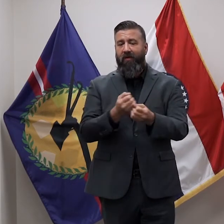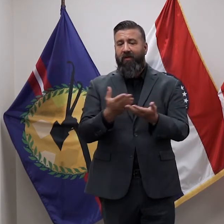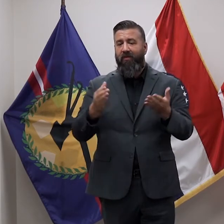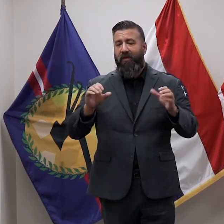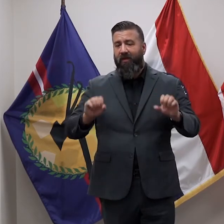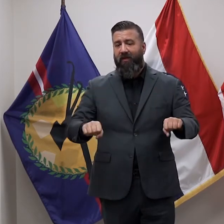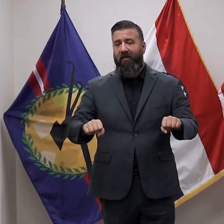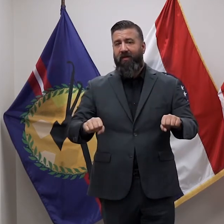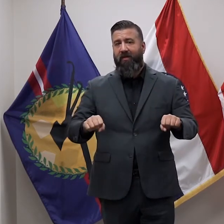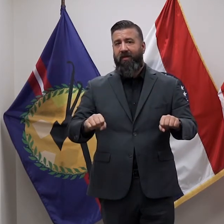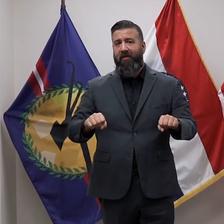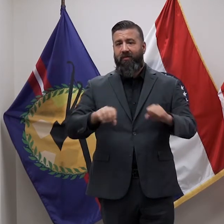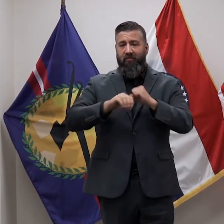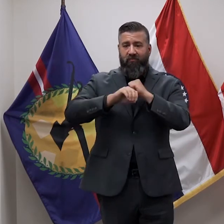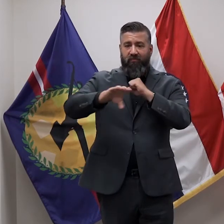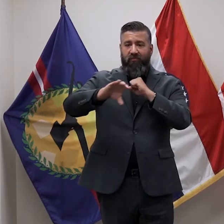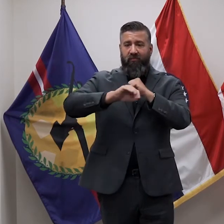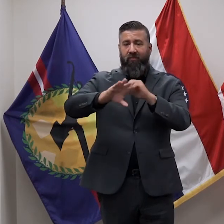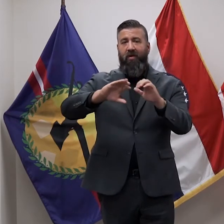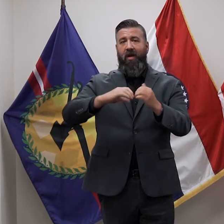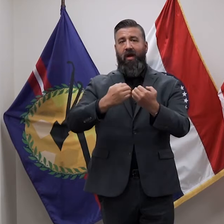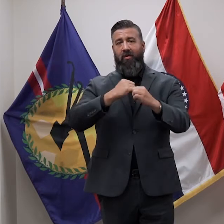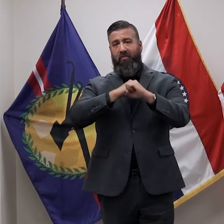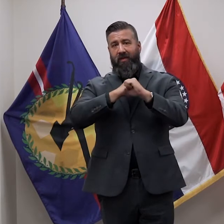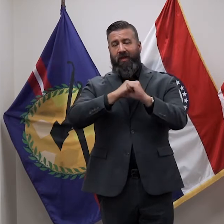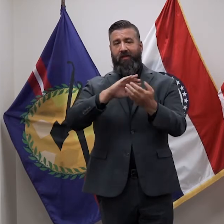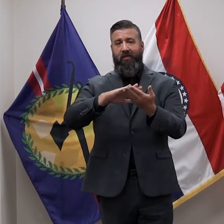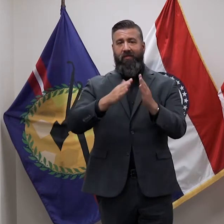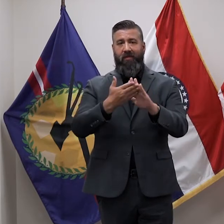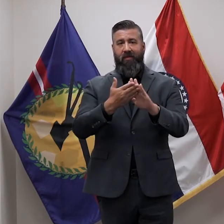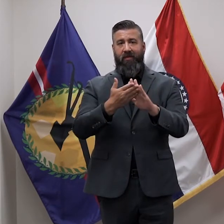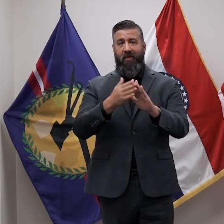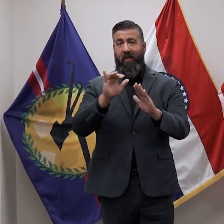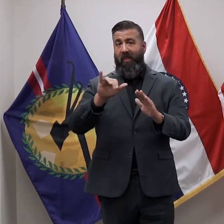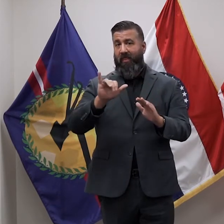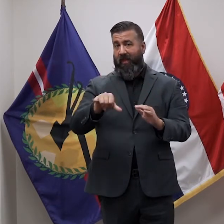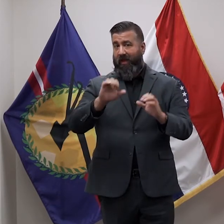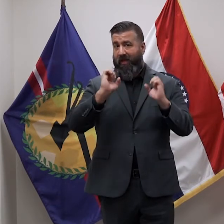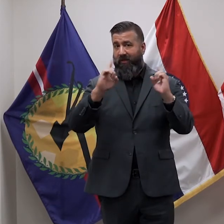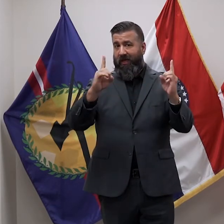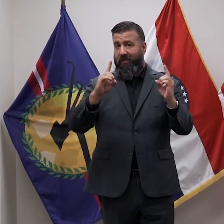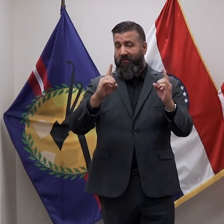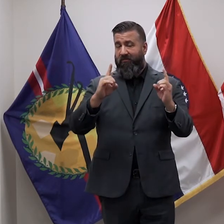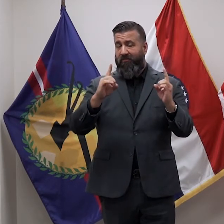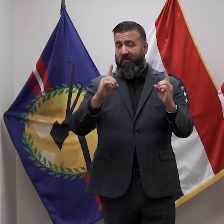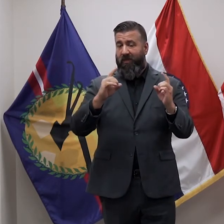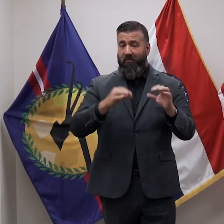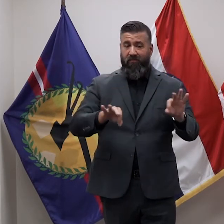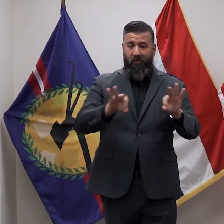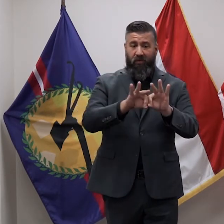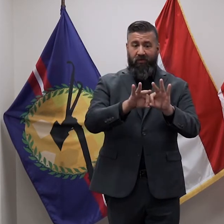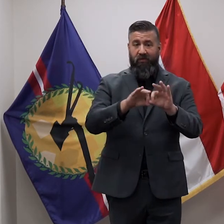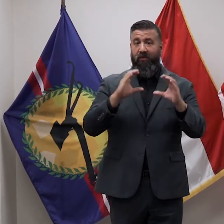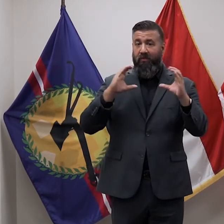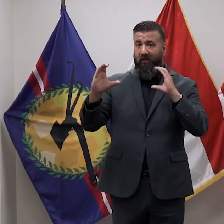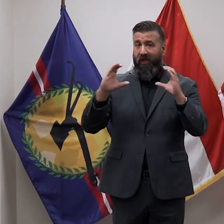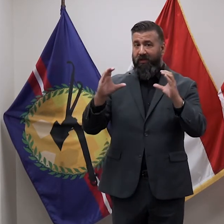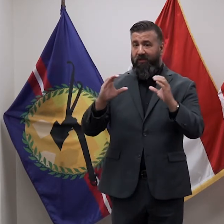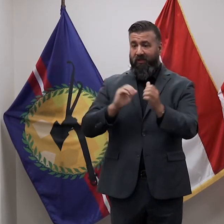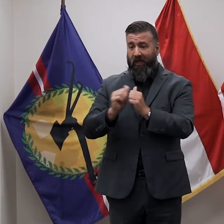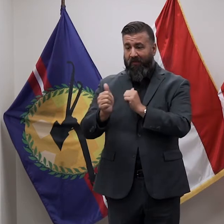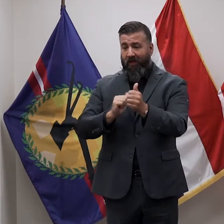we can to get the word out on how to protect our community. So that education effort is important. The communications campaign is